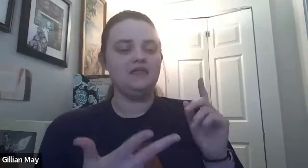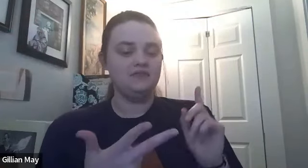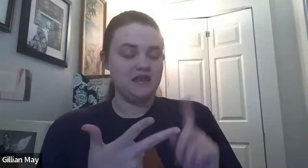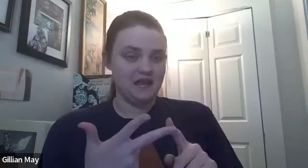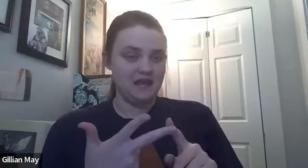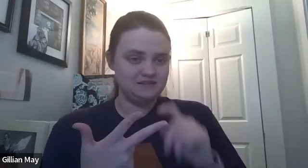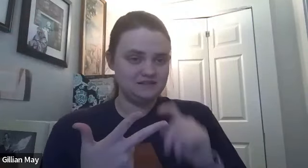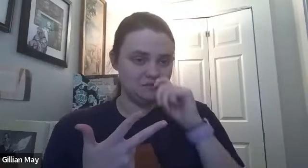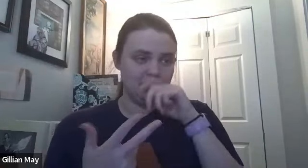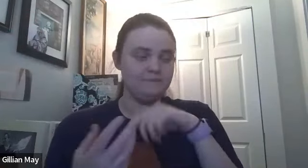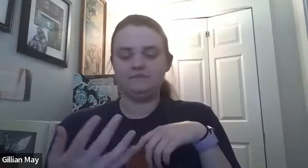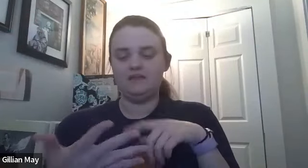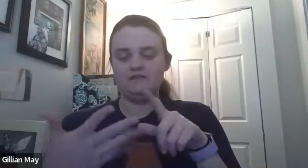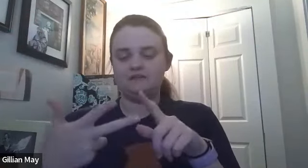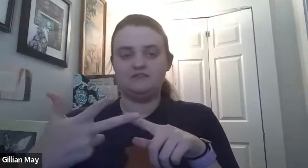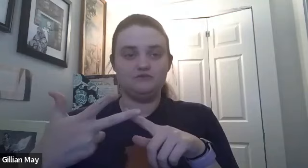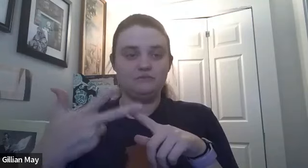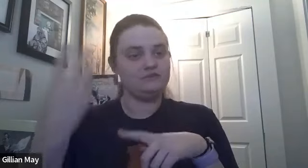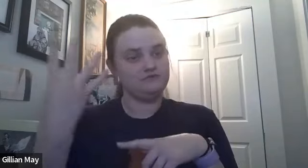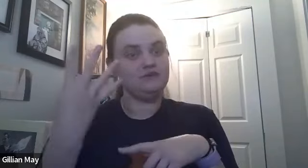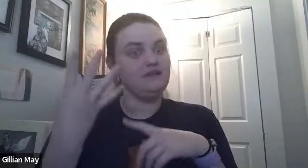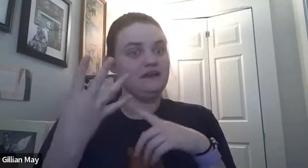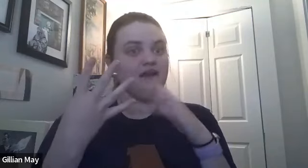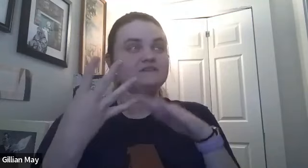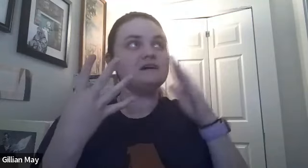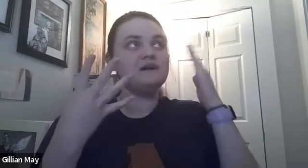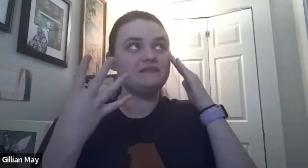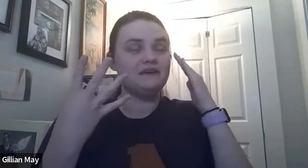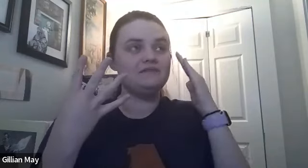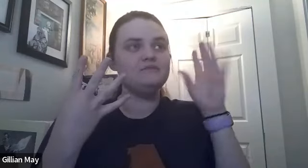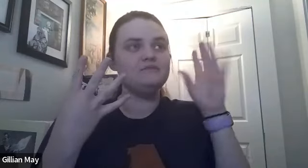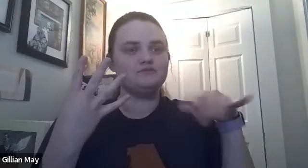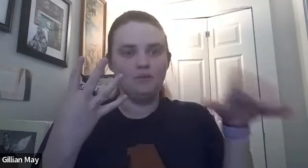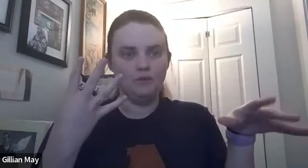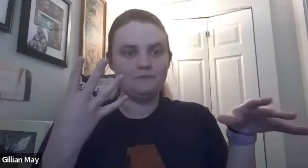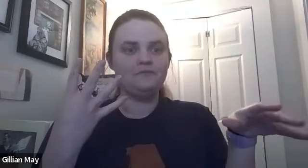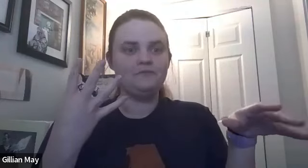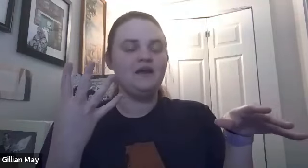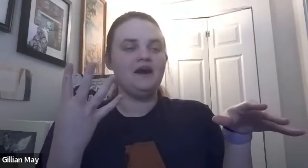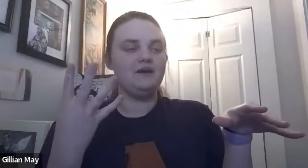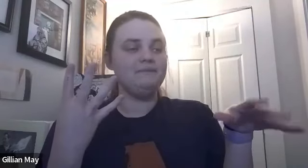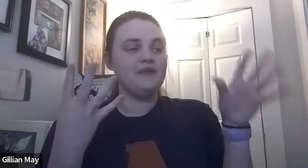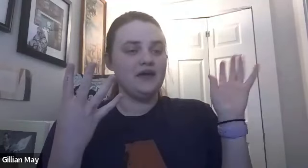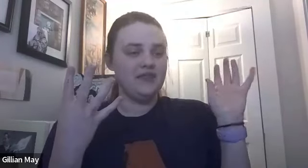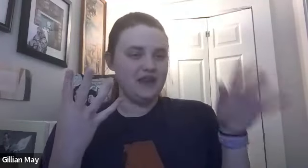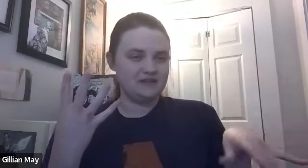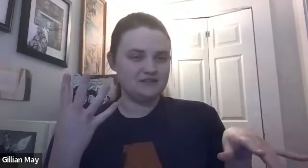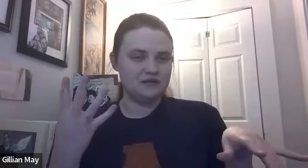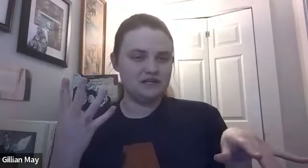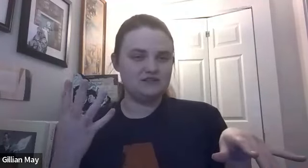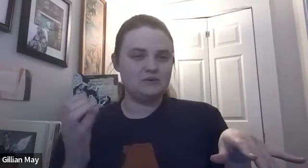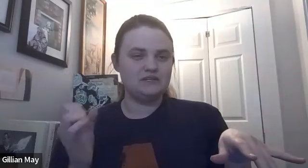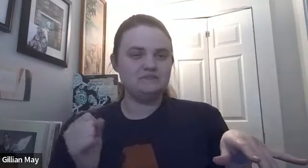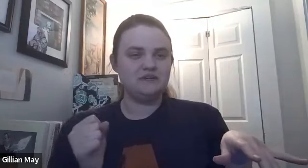The next one. I love how I said three, but there's really like every time I think of them, there's more. The next one is going to